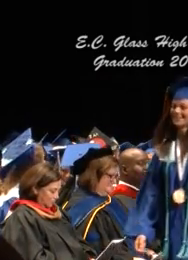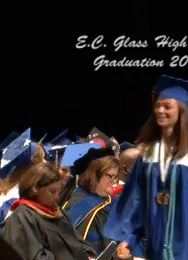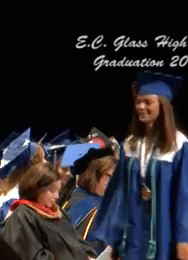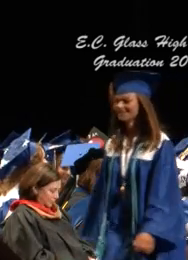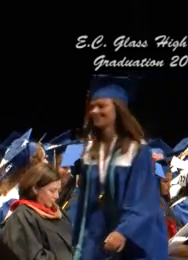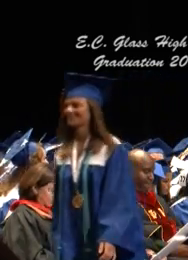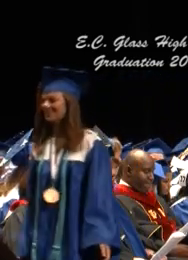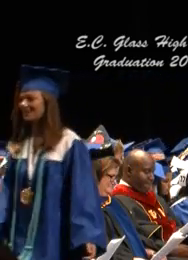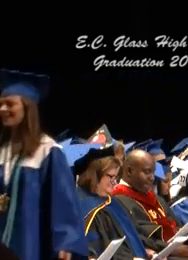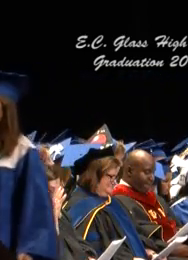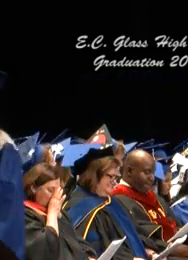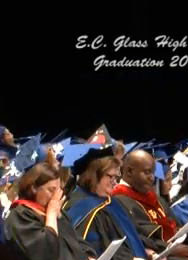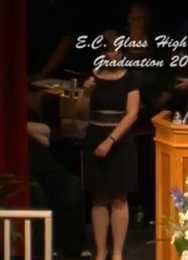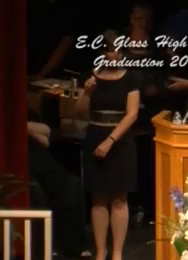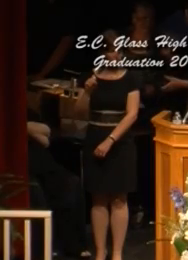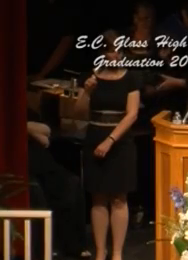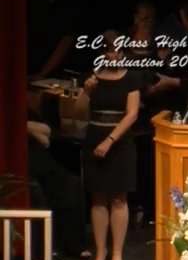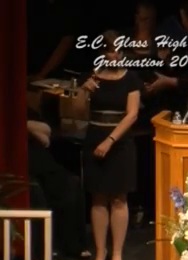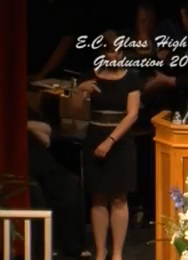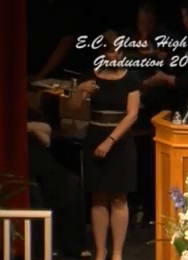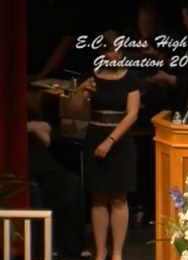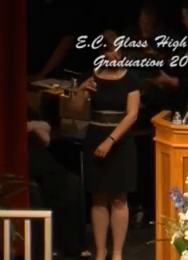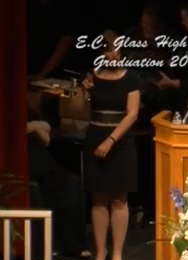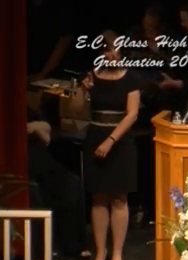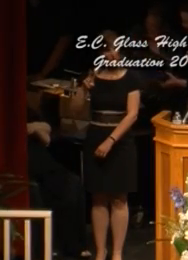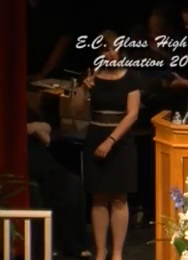Carlton Simeon Purvis.